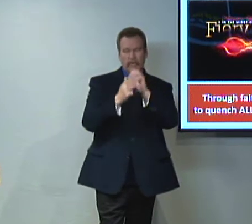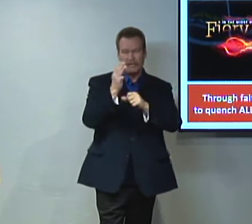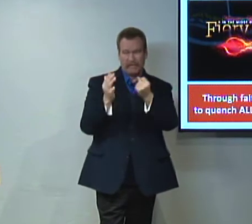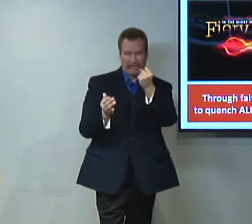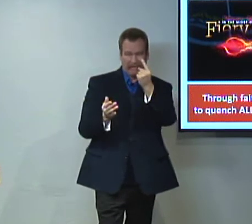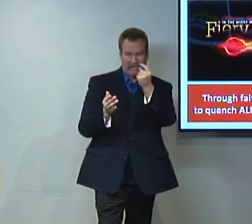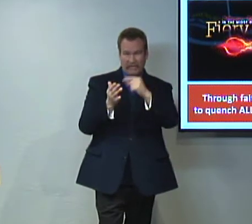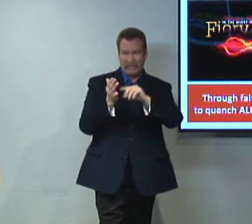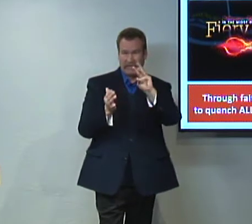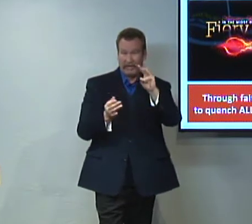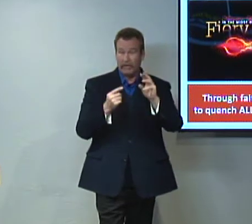and it says in Hebrews,